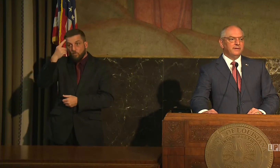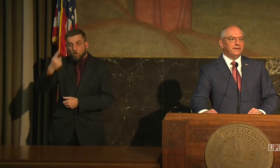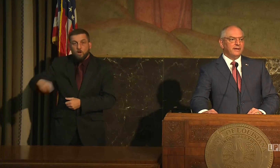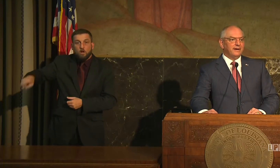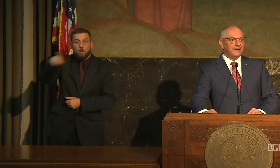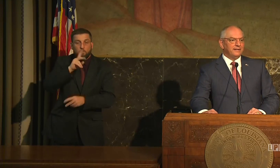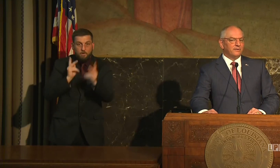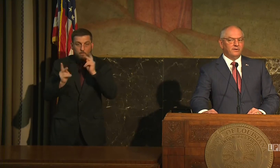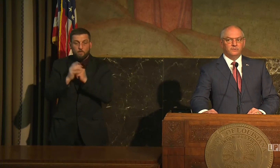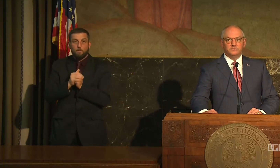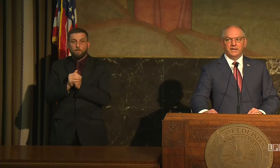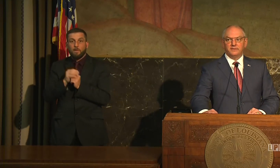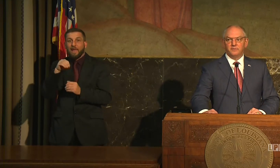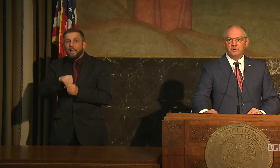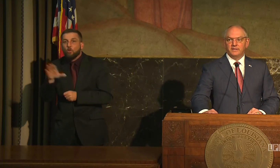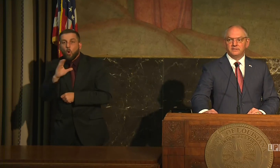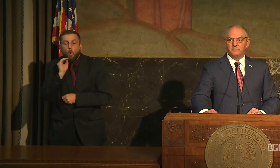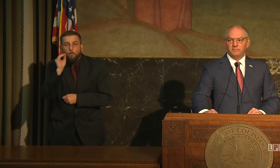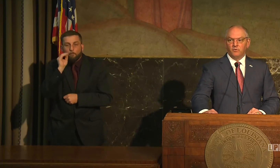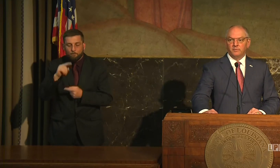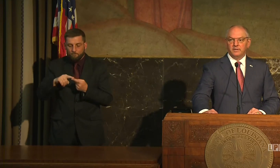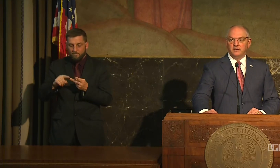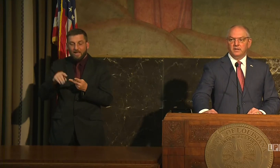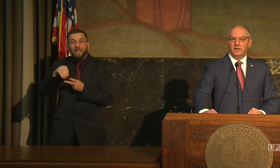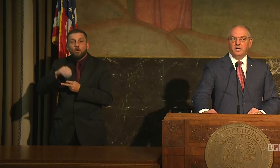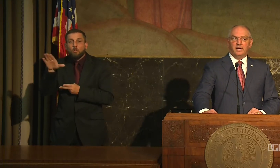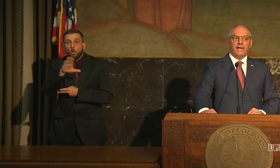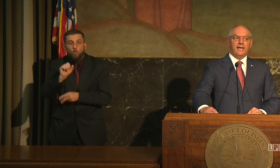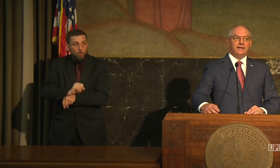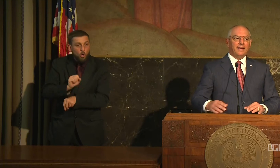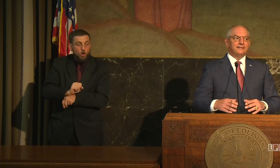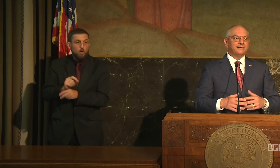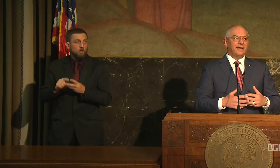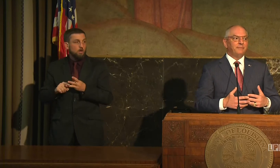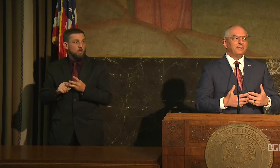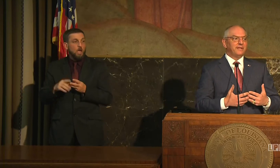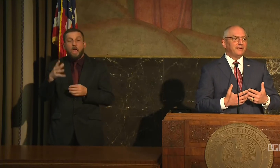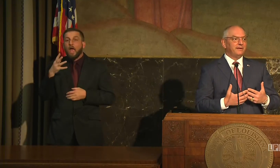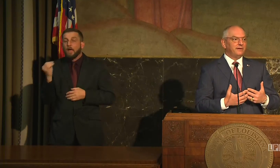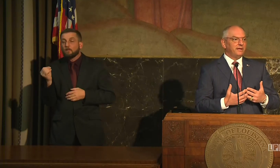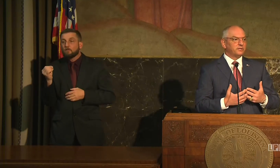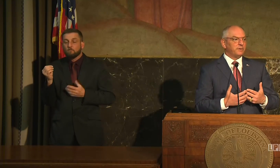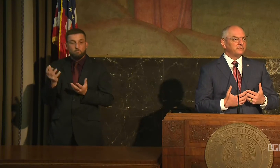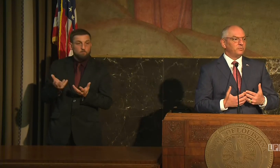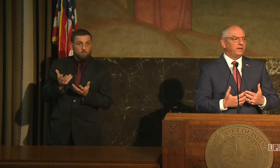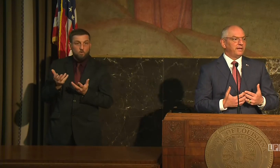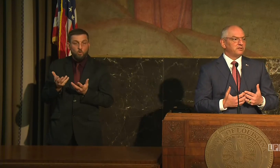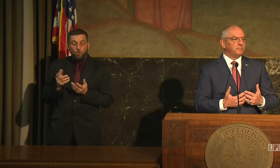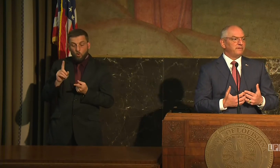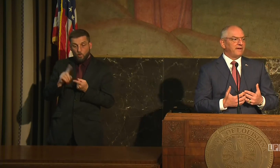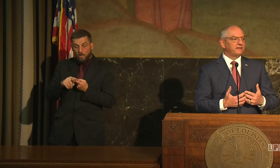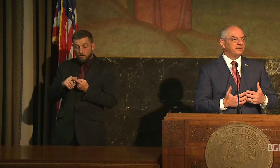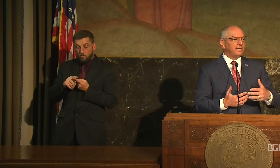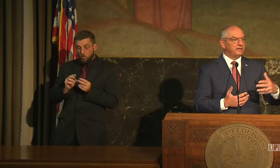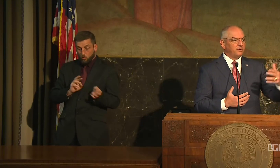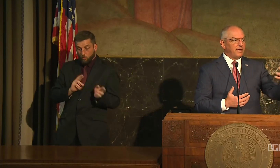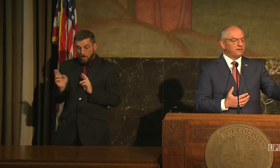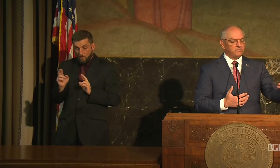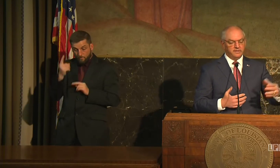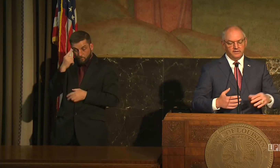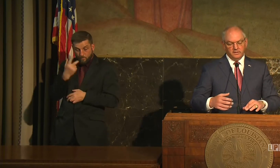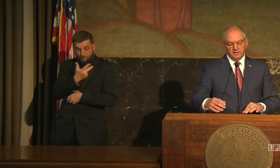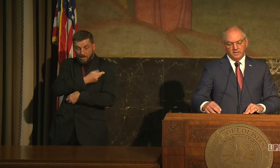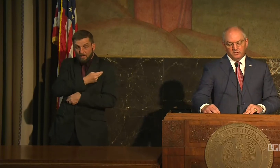people in their homes, at their place of employment, and at the time that they express a willingness to be vaccinated